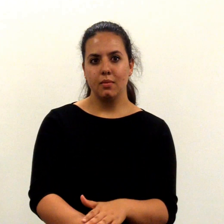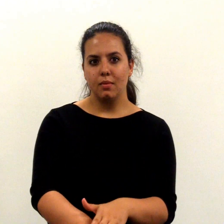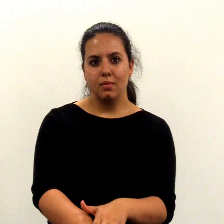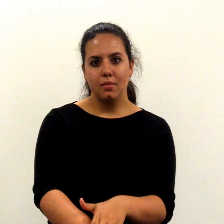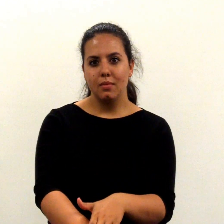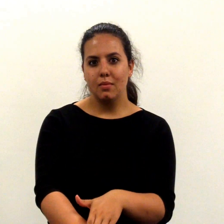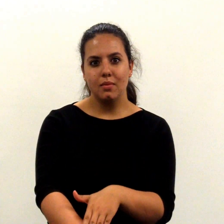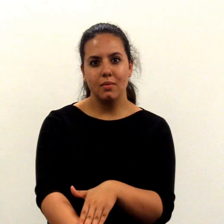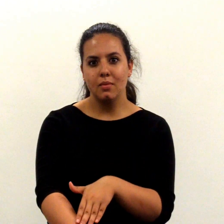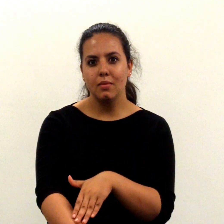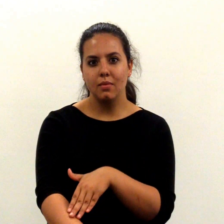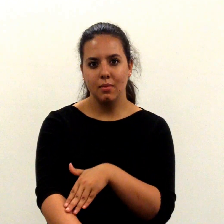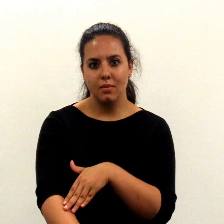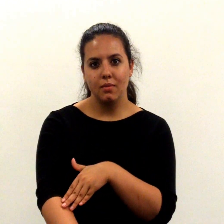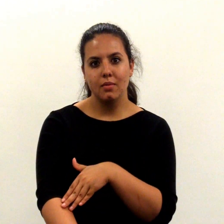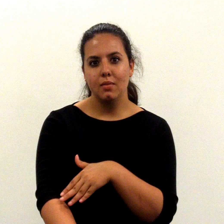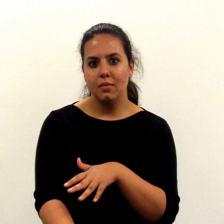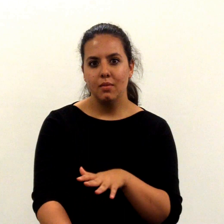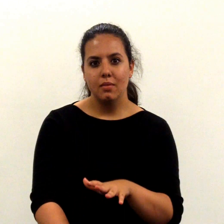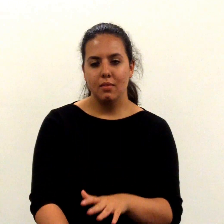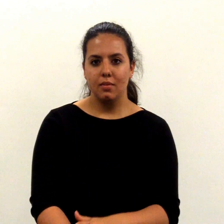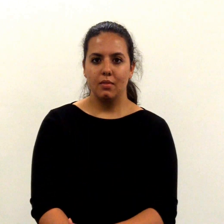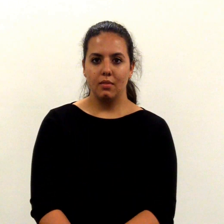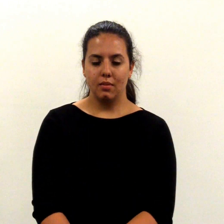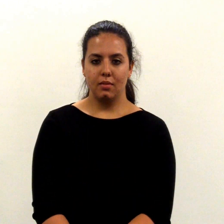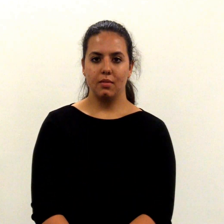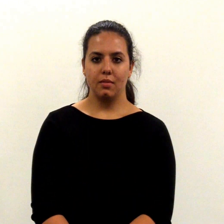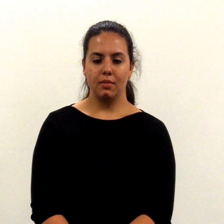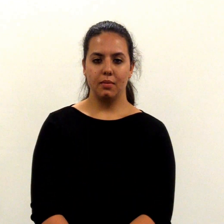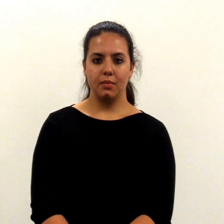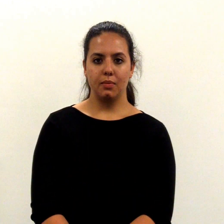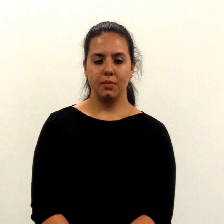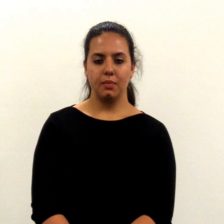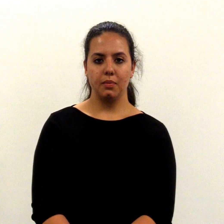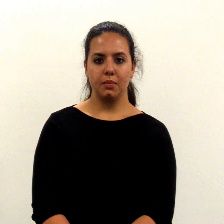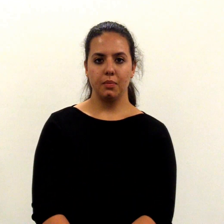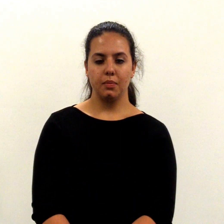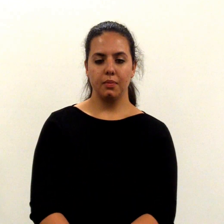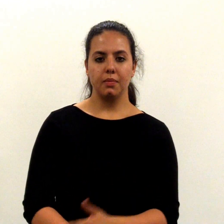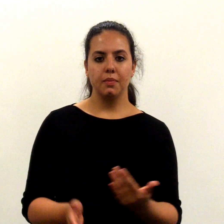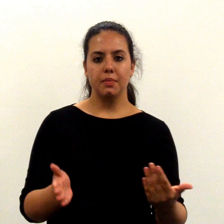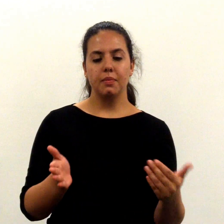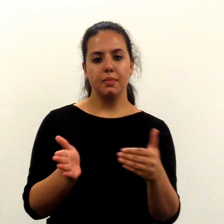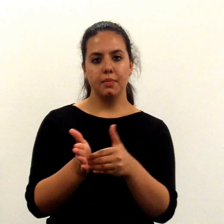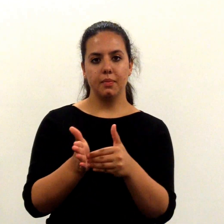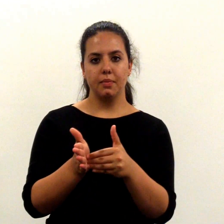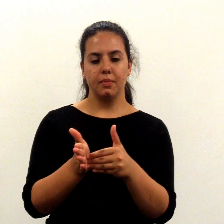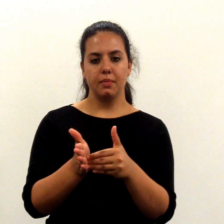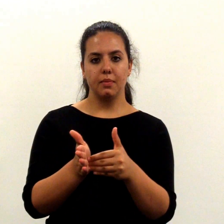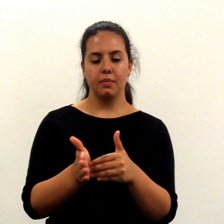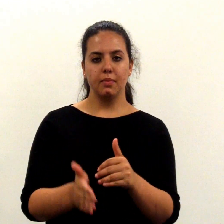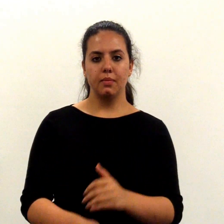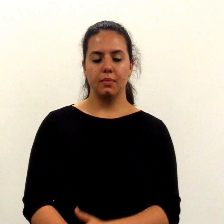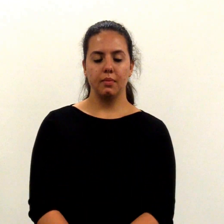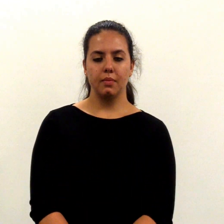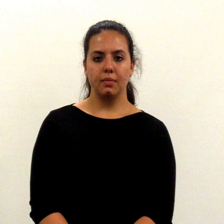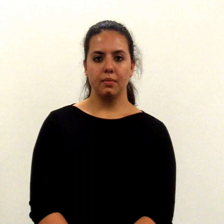scared face. It's slow, like slow it down. Again. So you could say